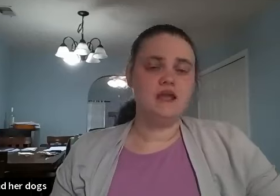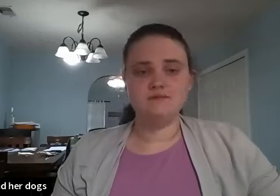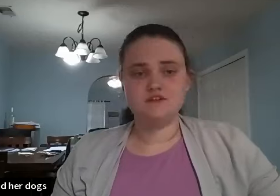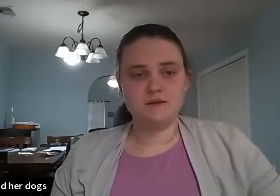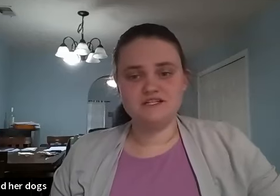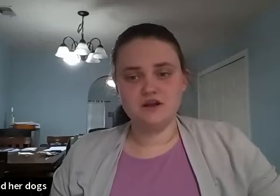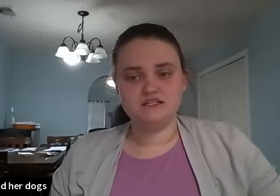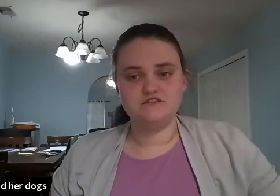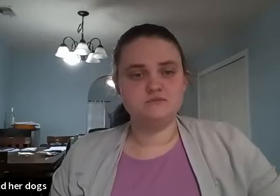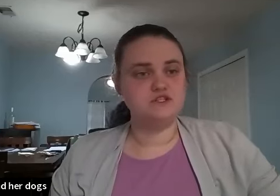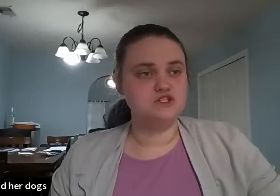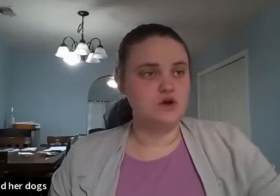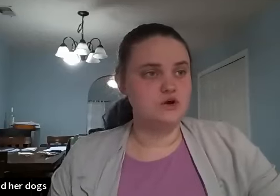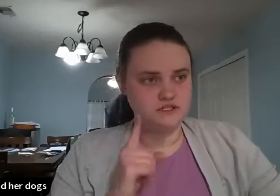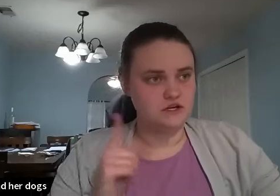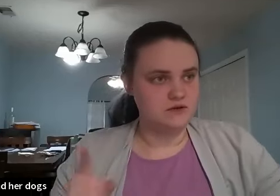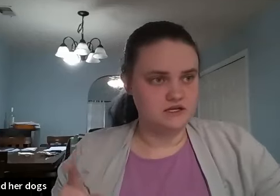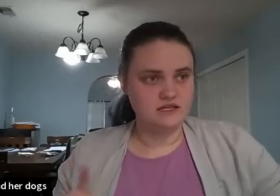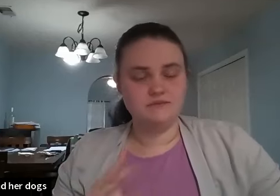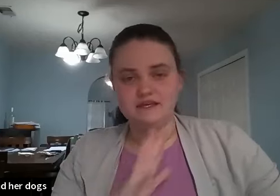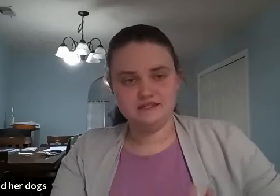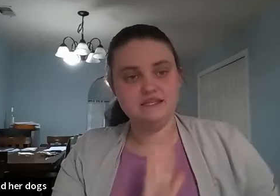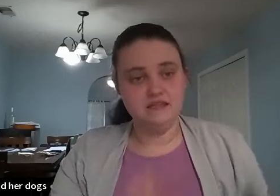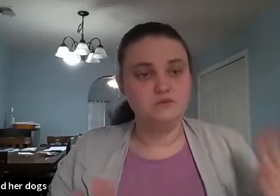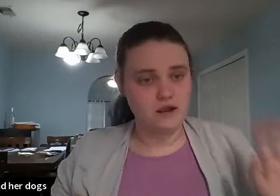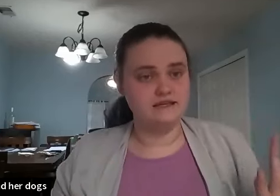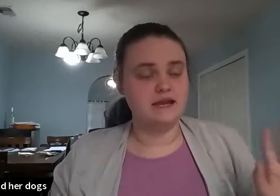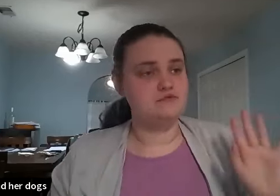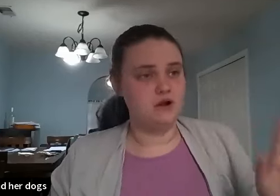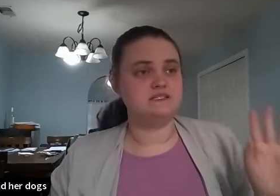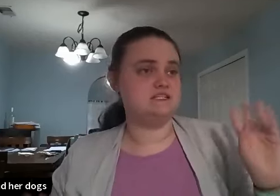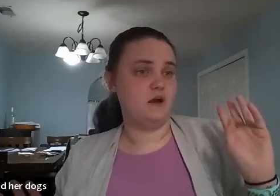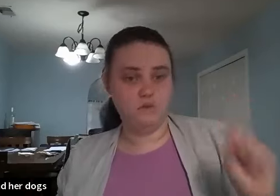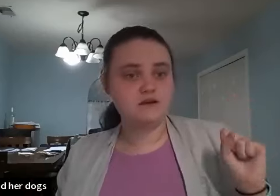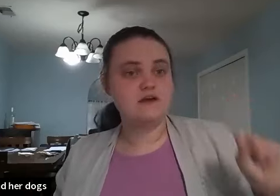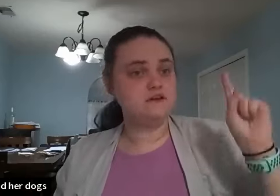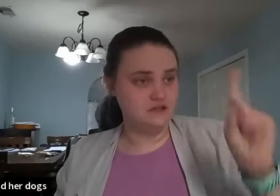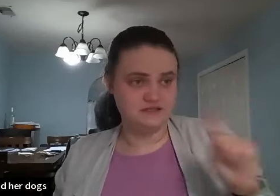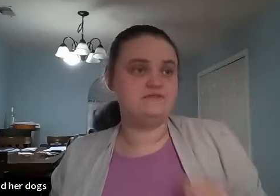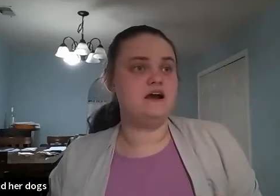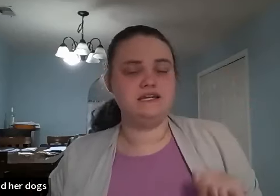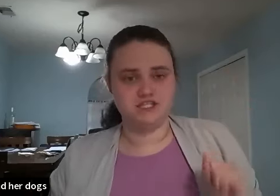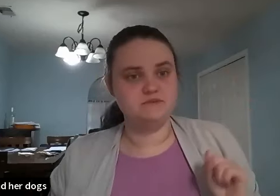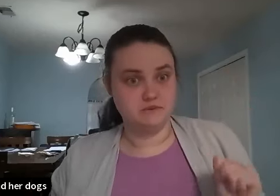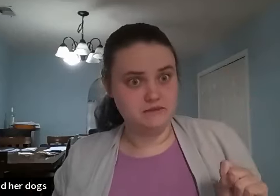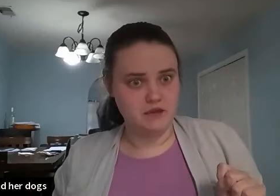I'm sorry, my dogs have just been so determined and I'm like, he can wait, I promise. He's got water out there, he is fine. He's just being a big baby.